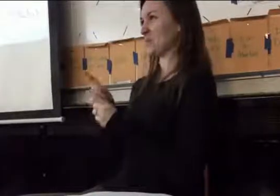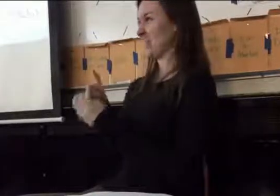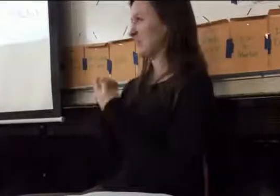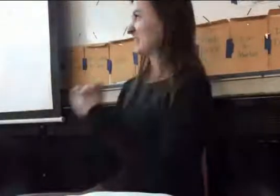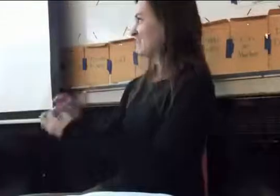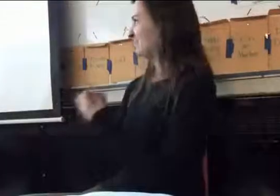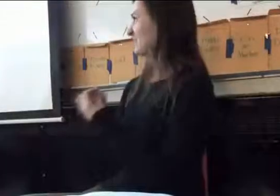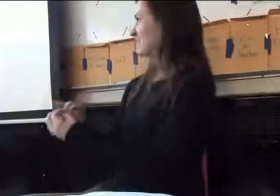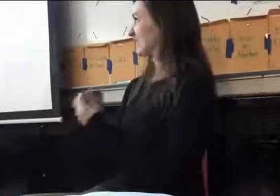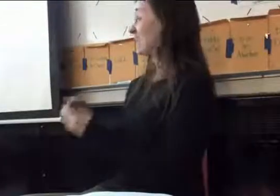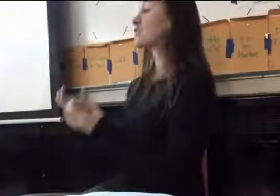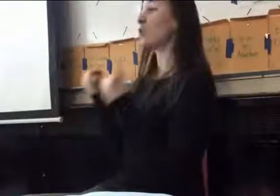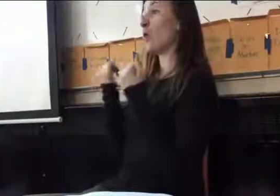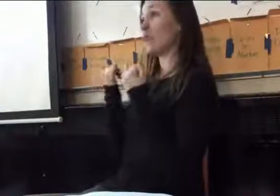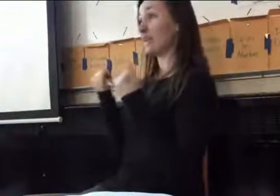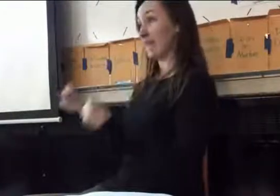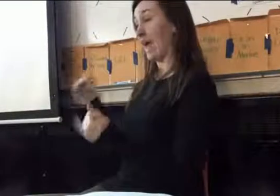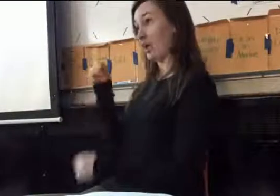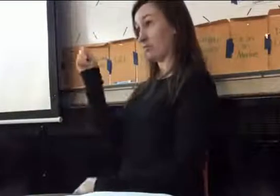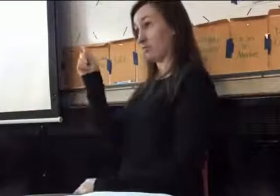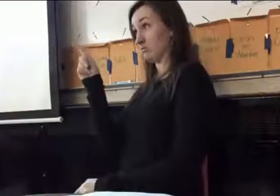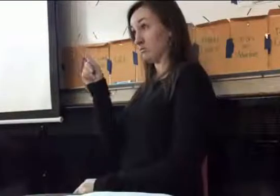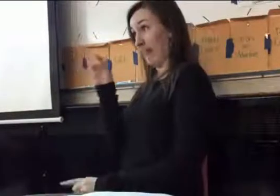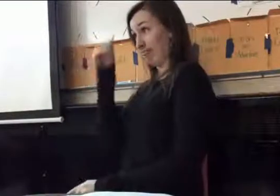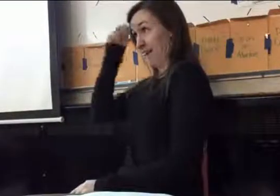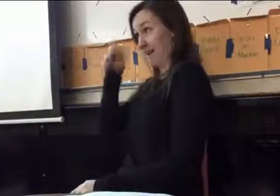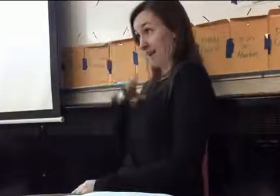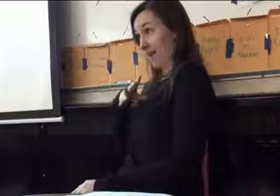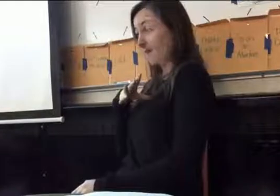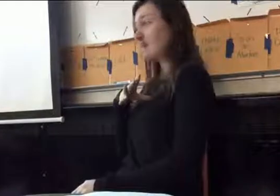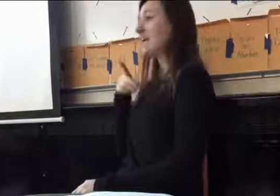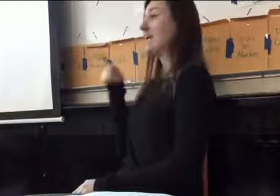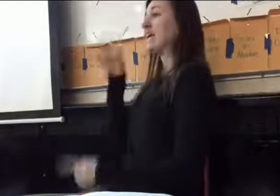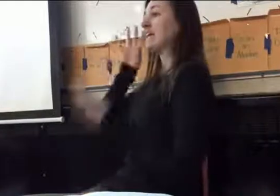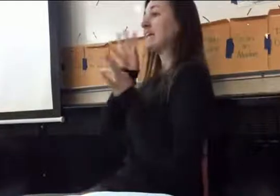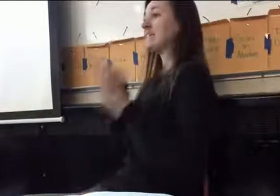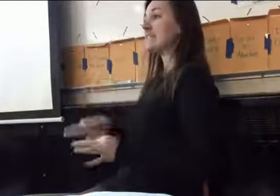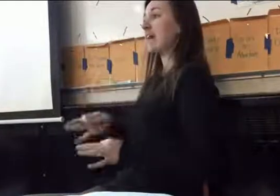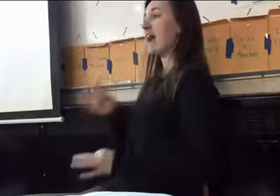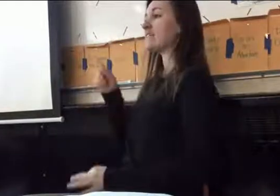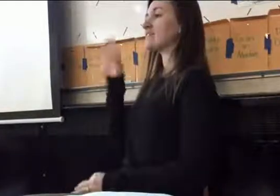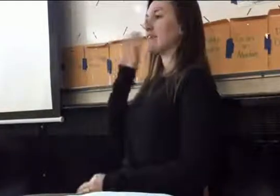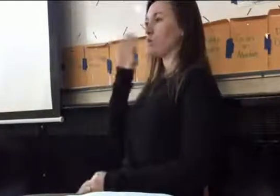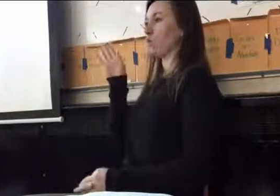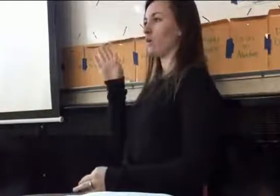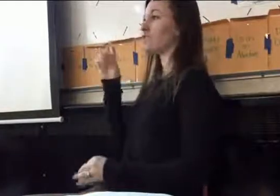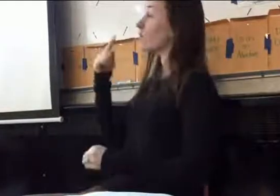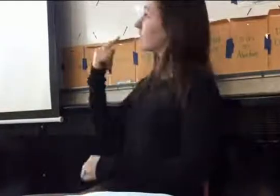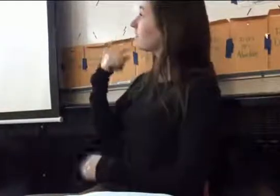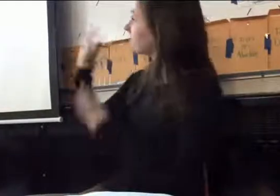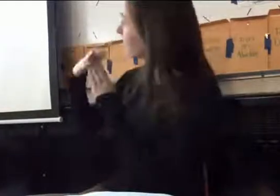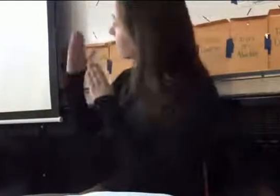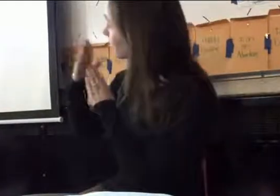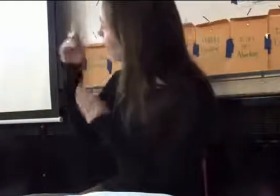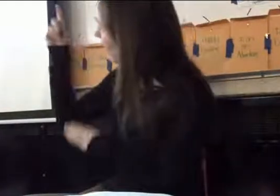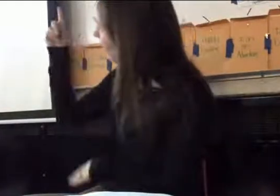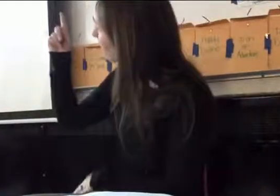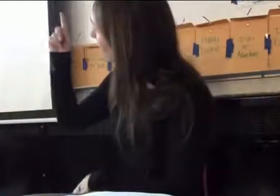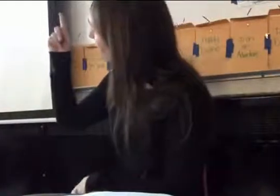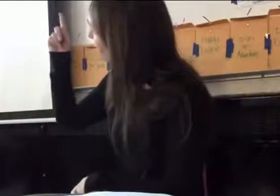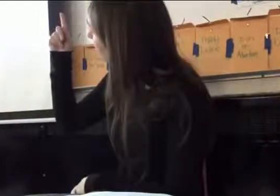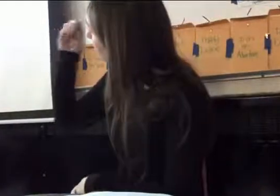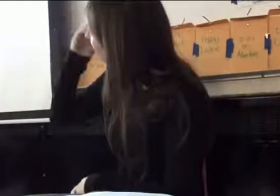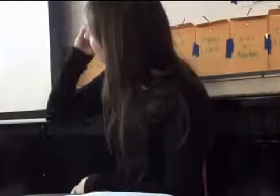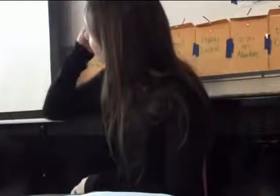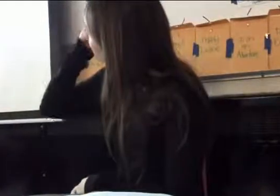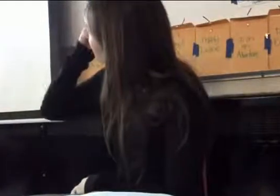Now, Martin Shkreli decides that he is going to kind of go into this thing. So it says at the top, I am outraged at your greed. Your